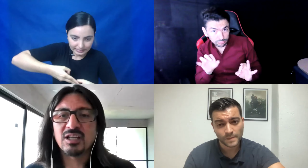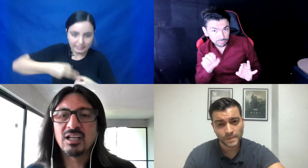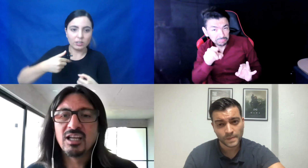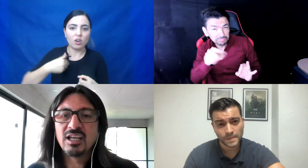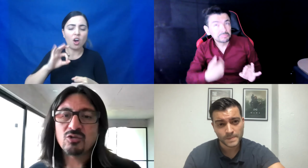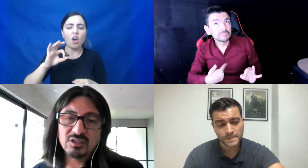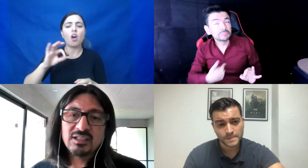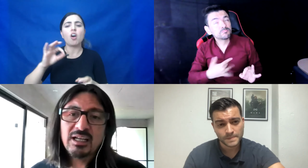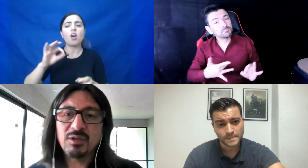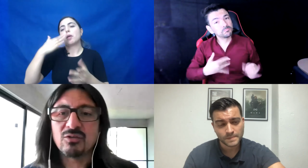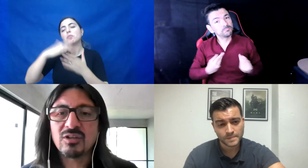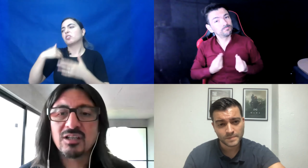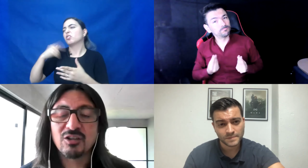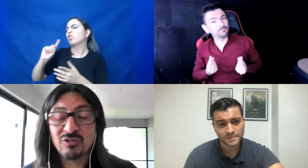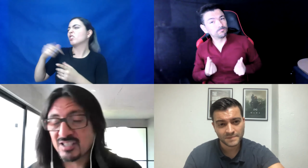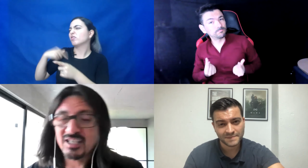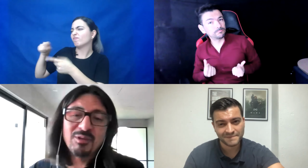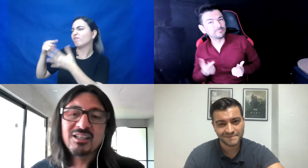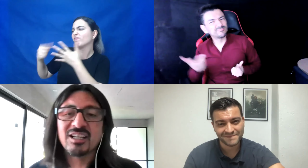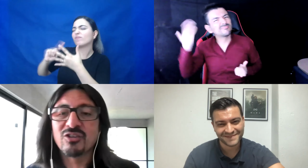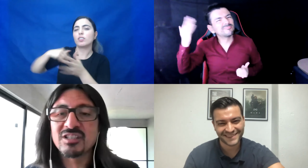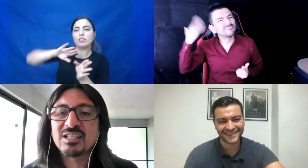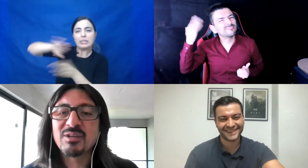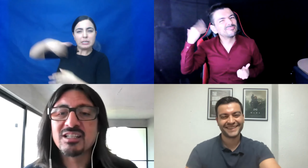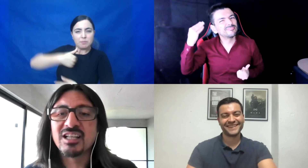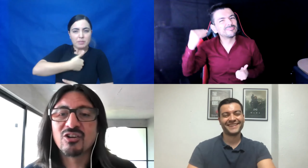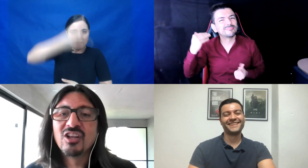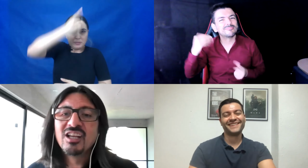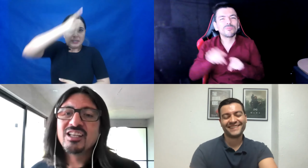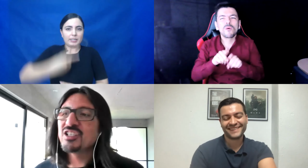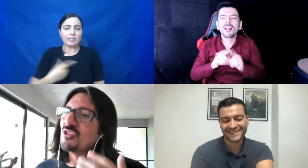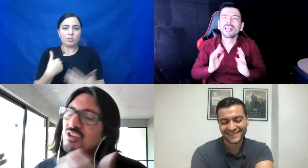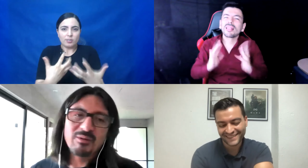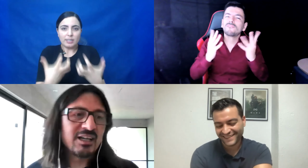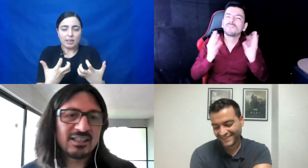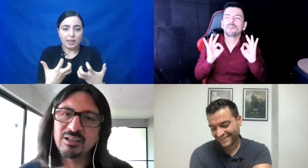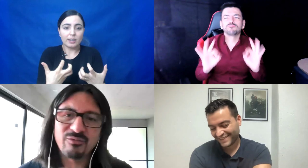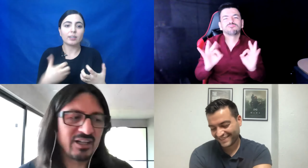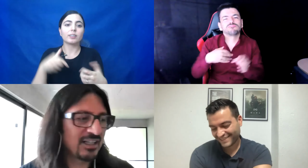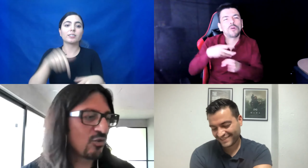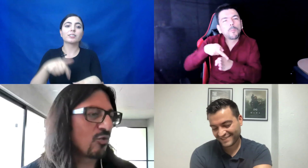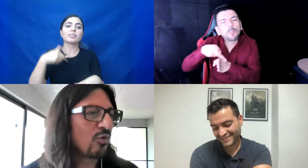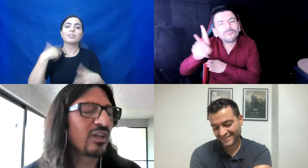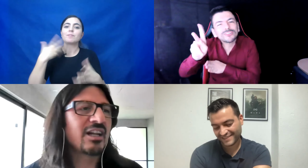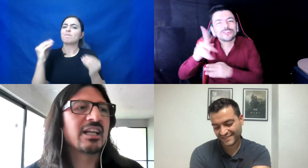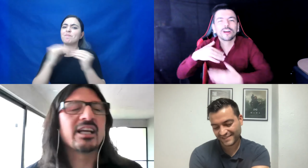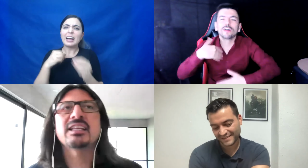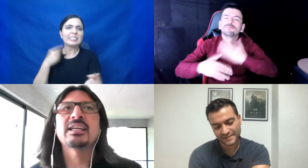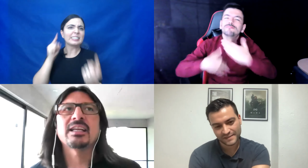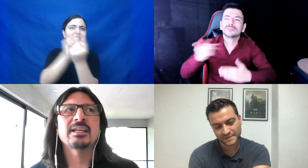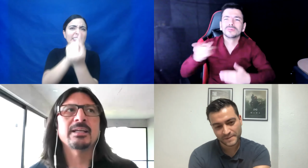of your documentaries has to be faced with this rather crude reality. And throughout the course of your career,